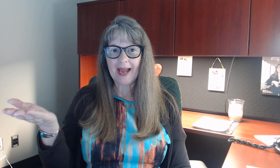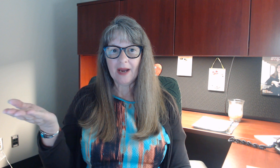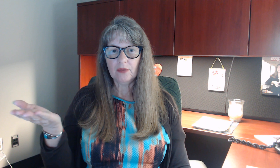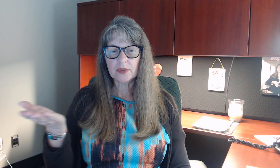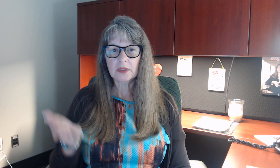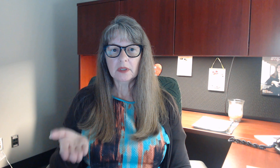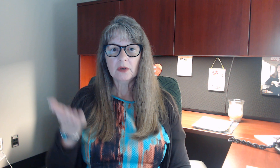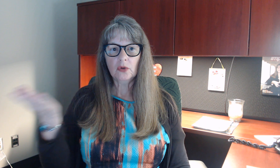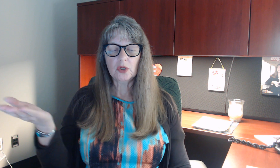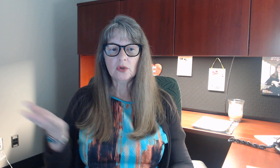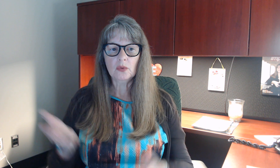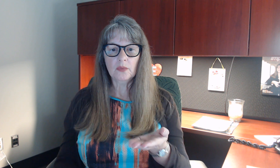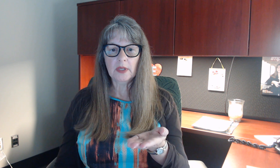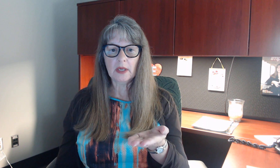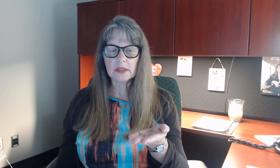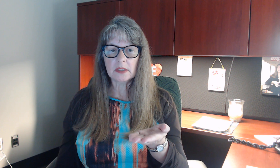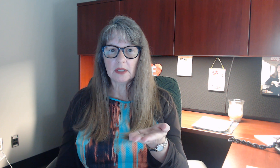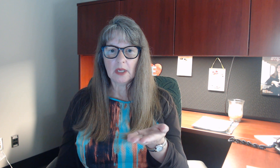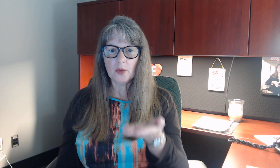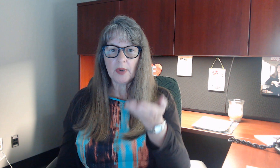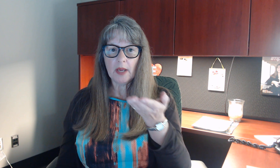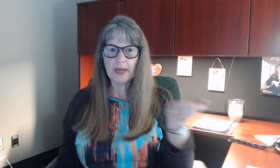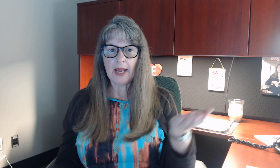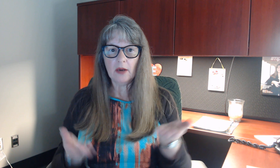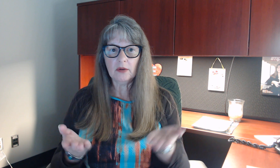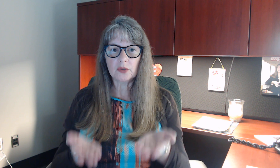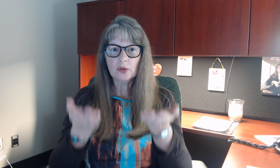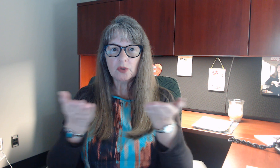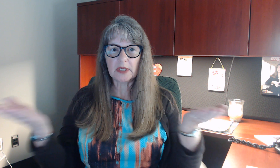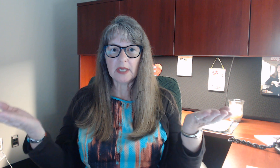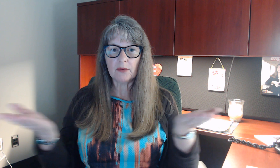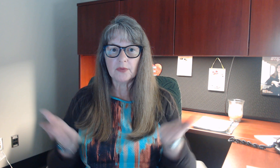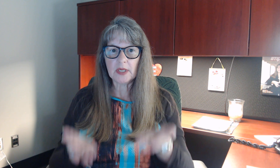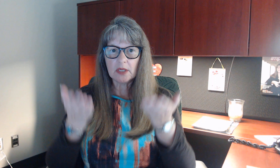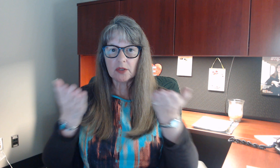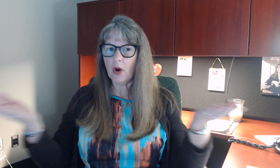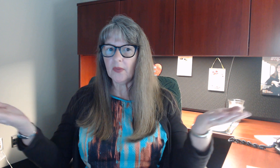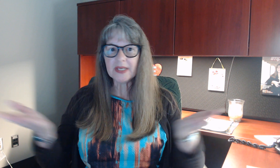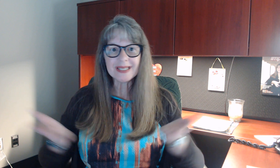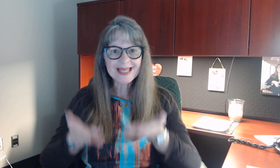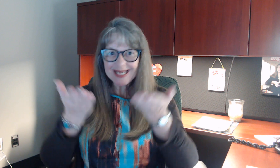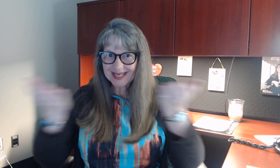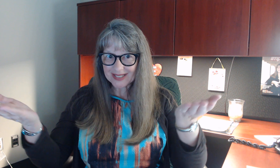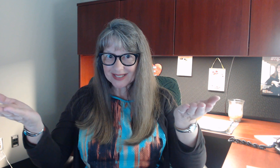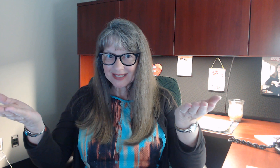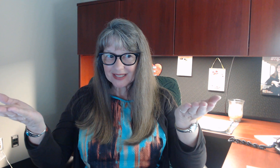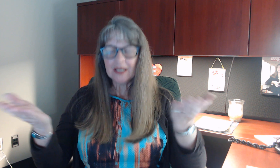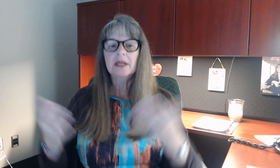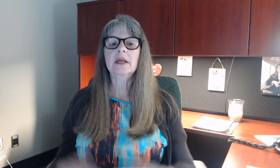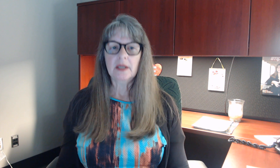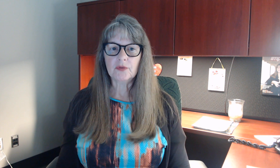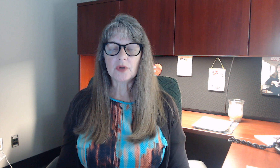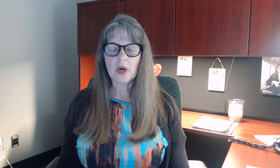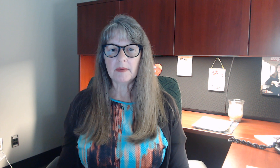out. You can do the other one, up and out, so you can do it together, things. All these things. If you're talking about